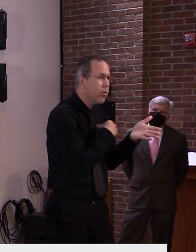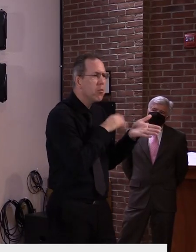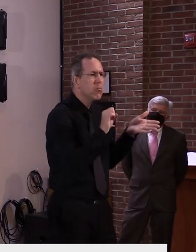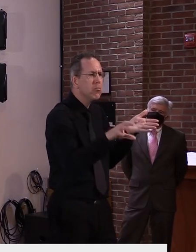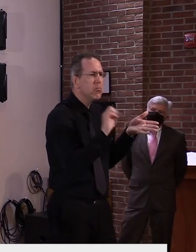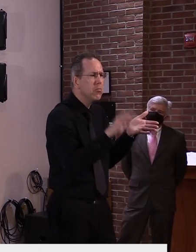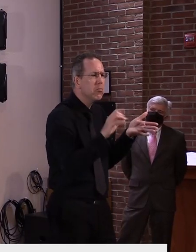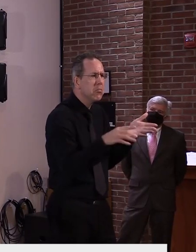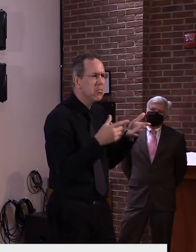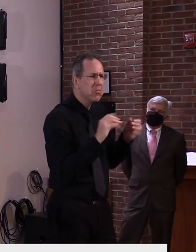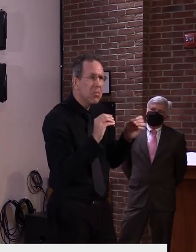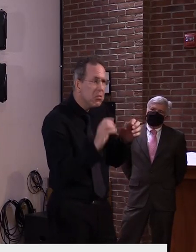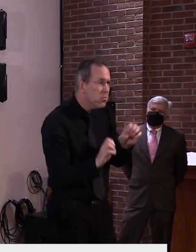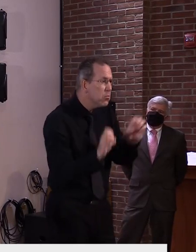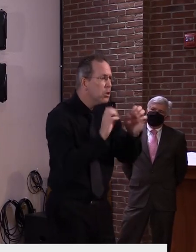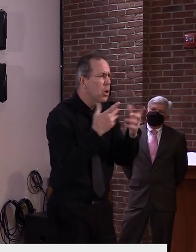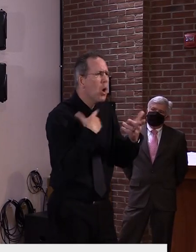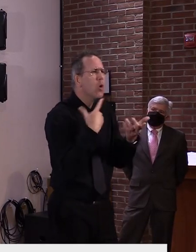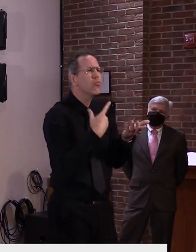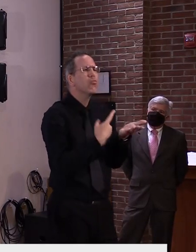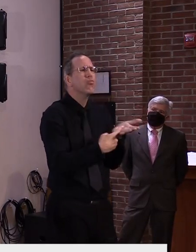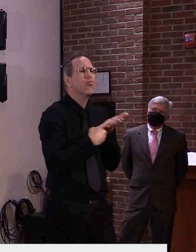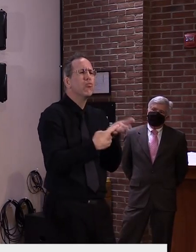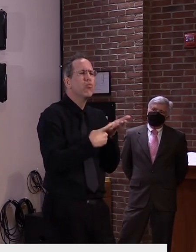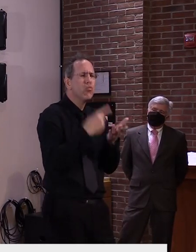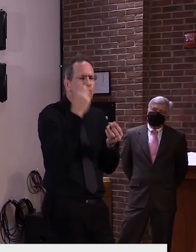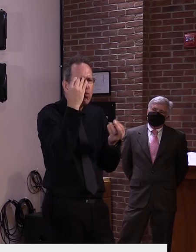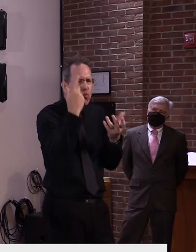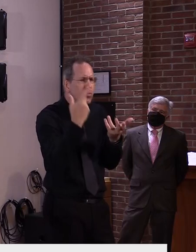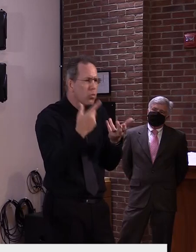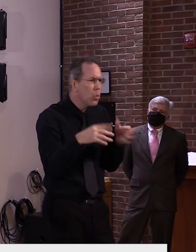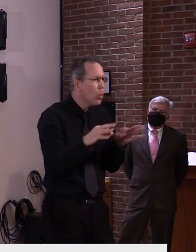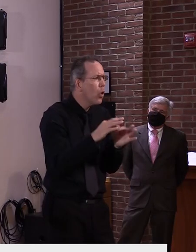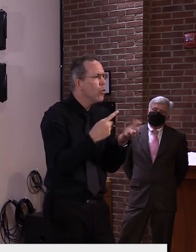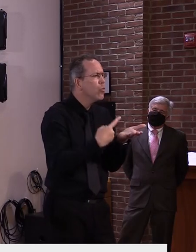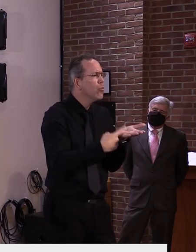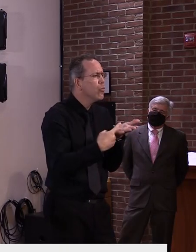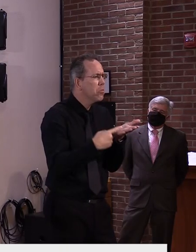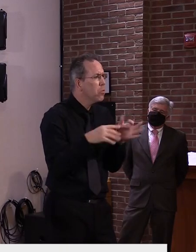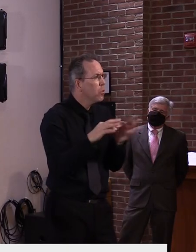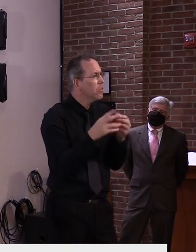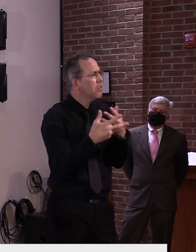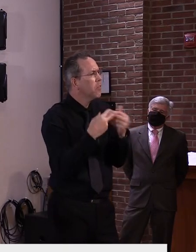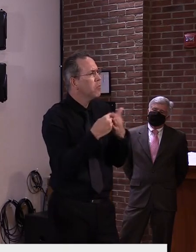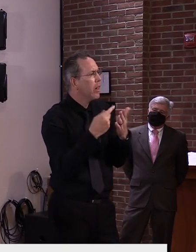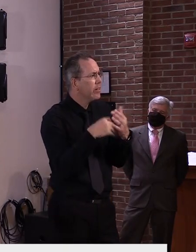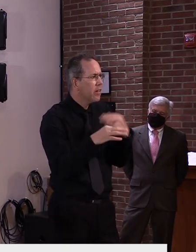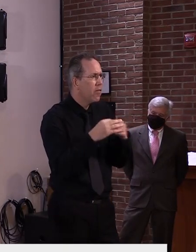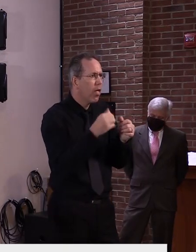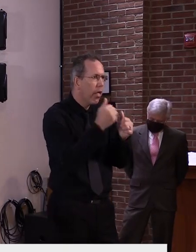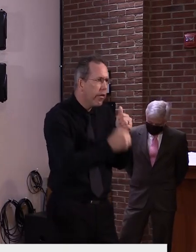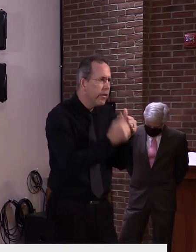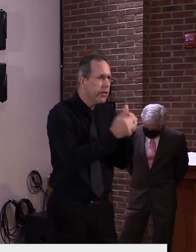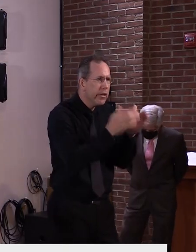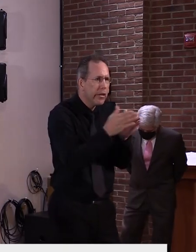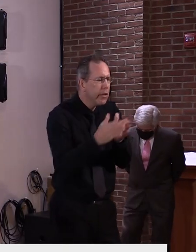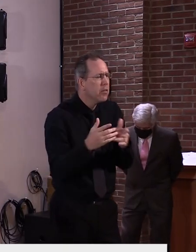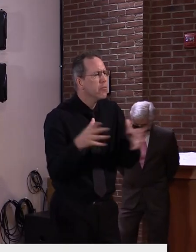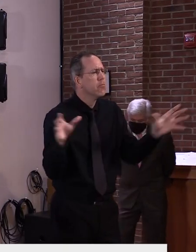on this, but it could be a reasonable strategy to use. You know, I remind people on an average